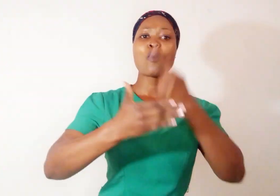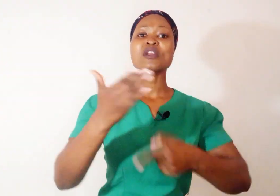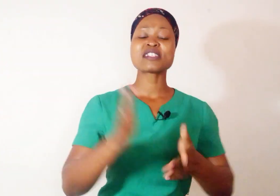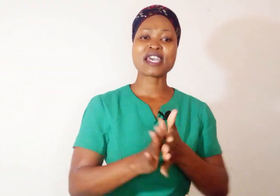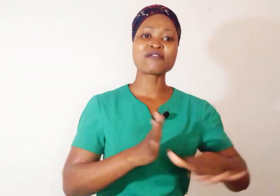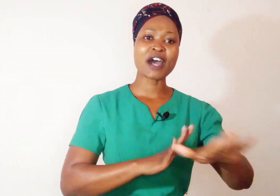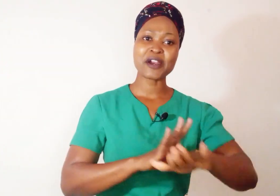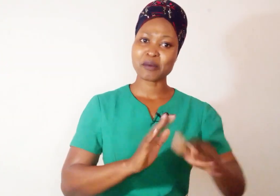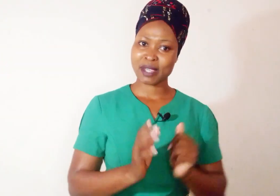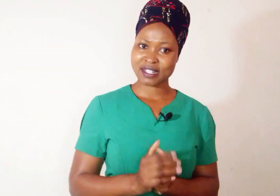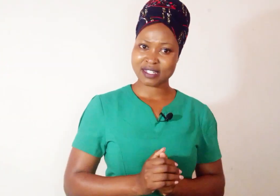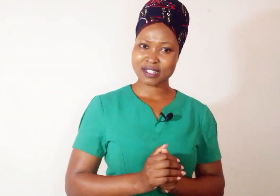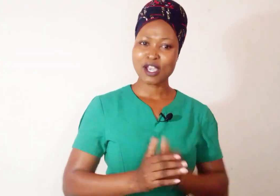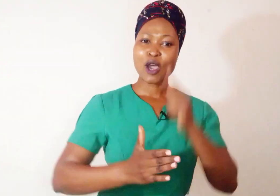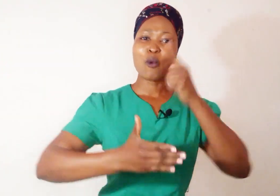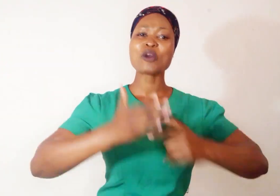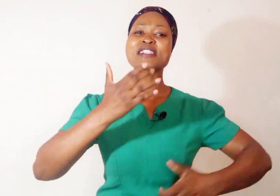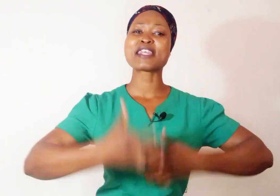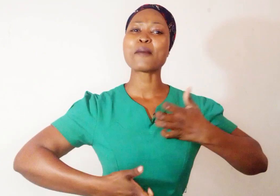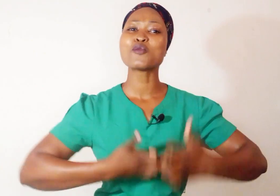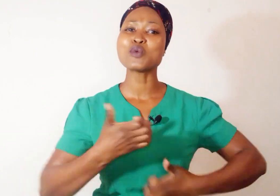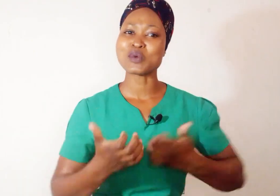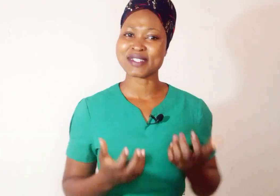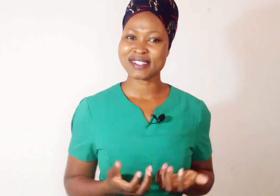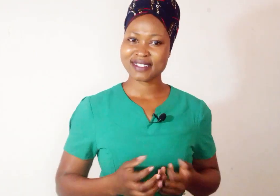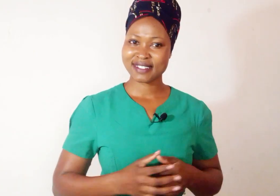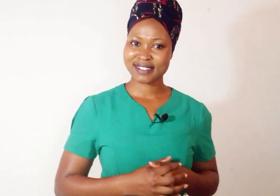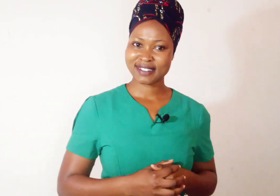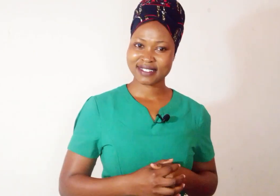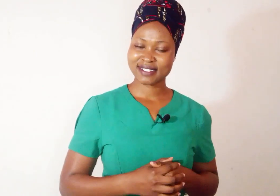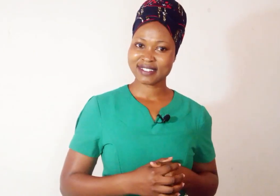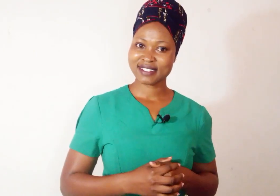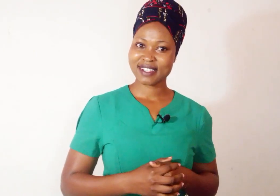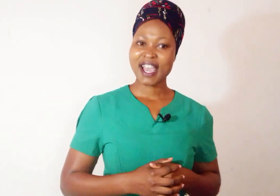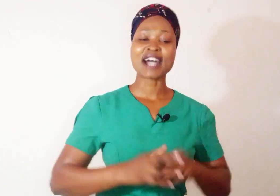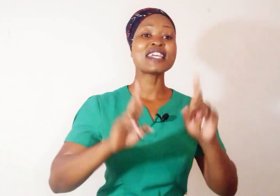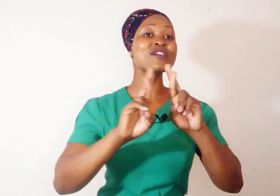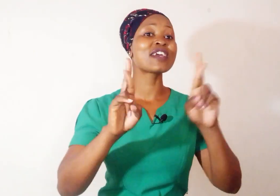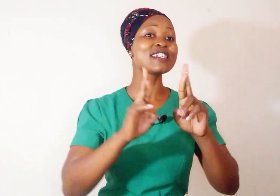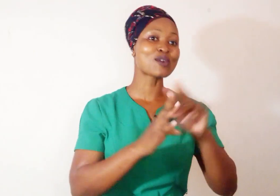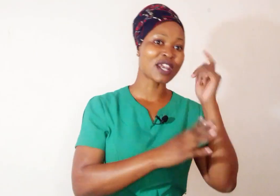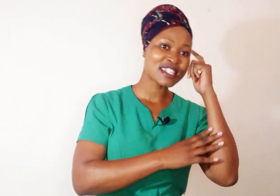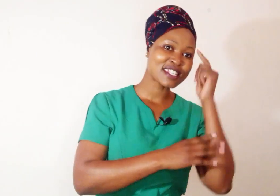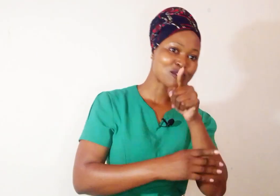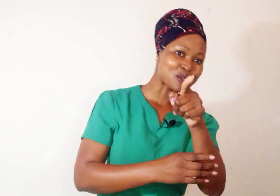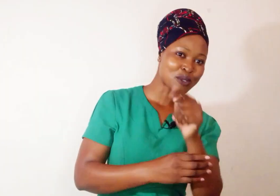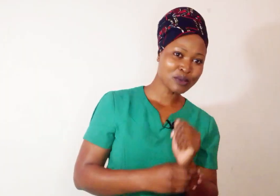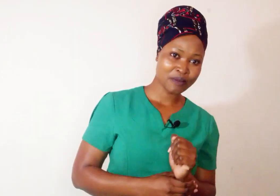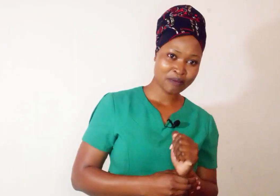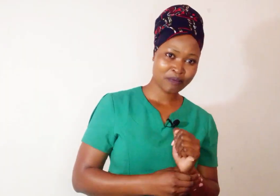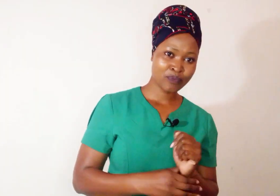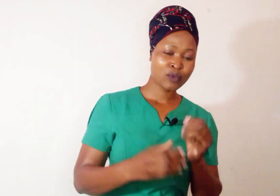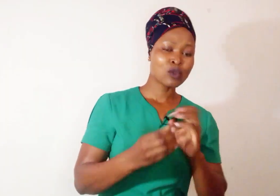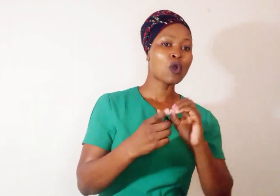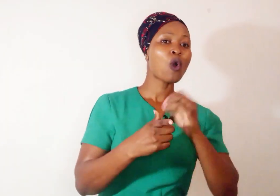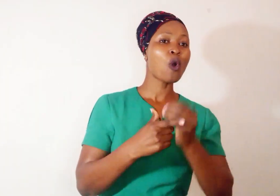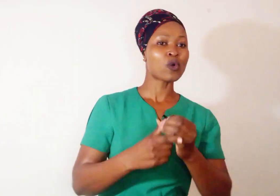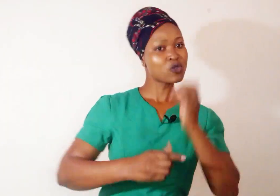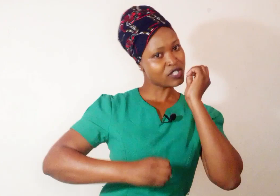What's the environment? What's their mood? Are they ready to listen to you? Or you're